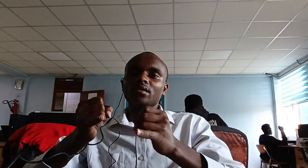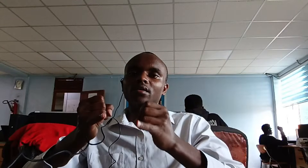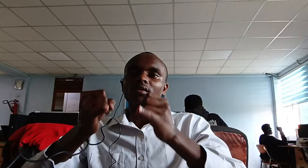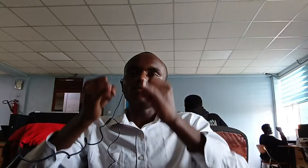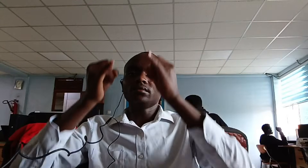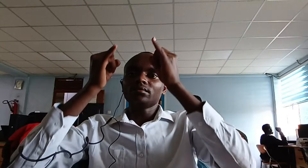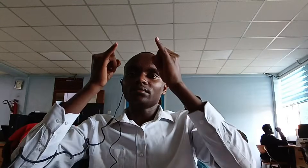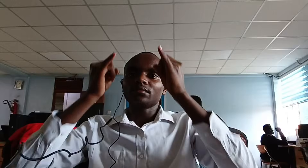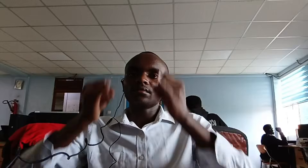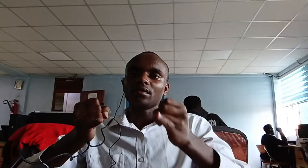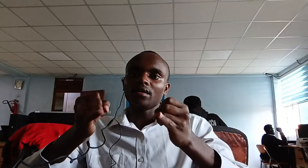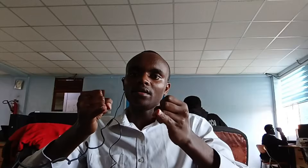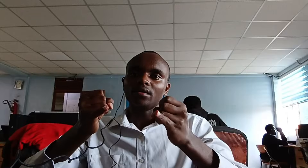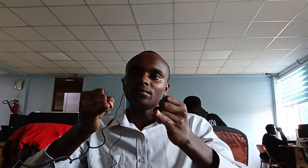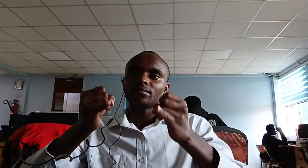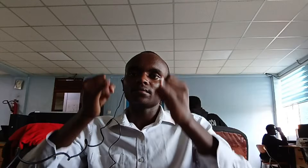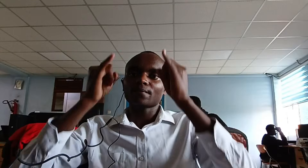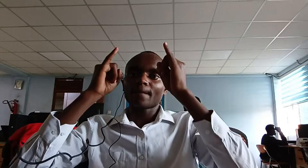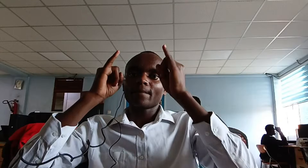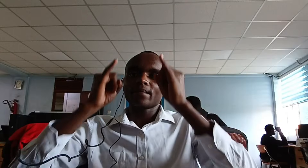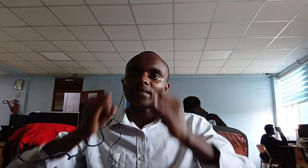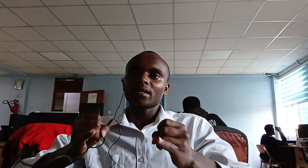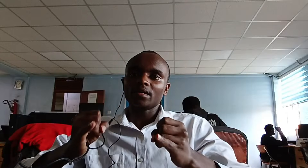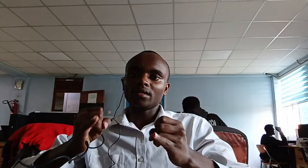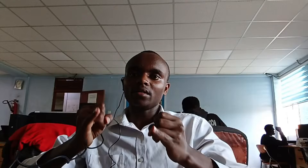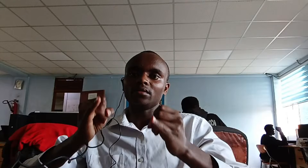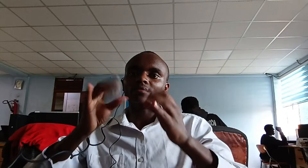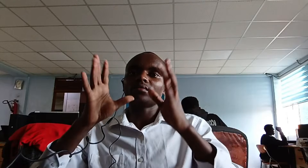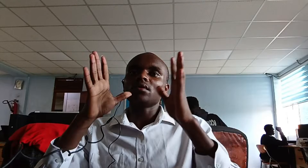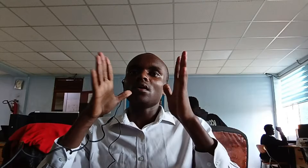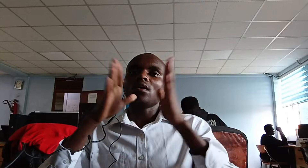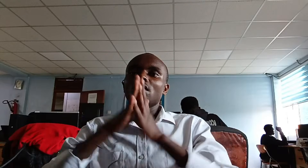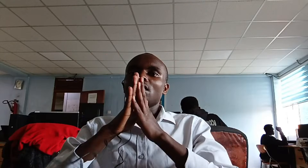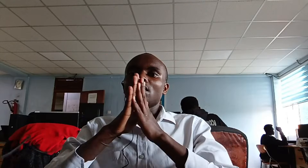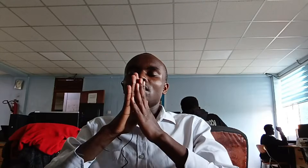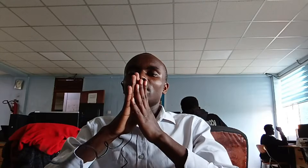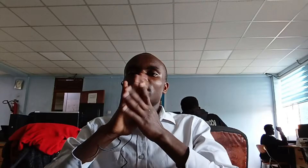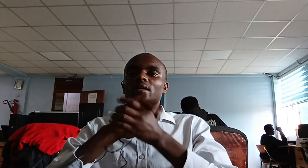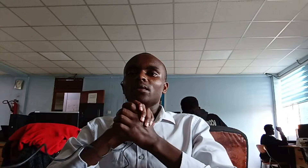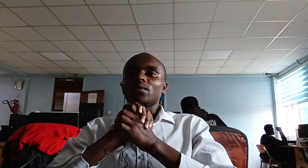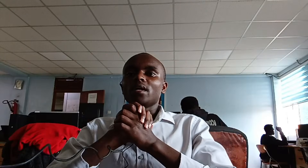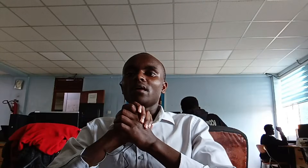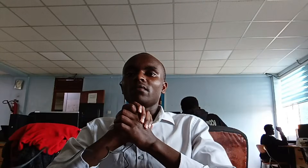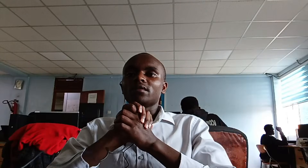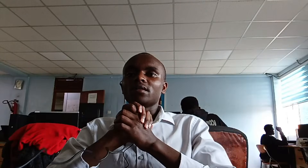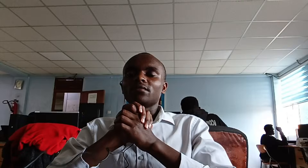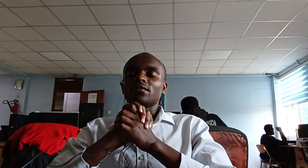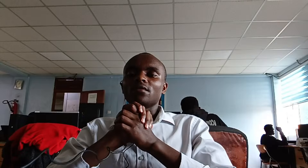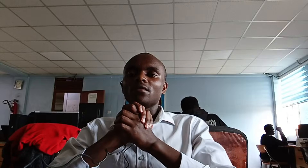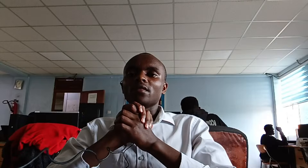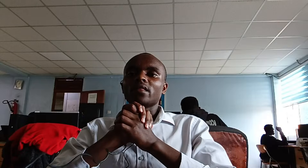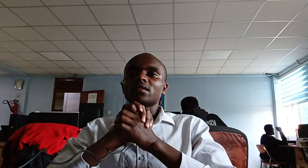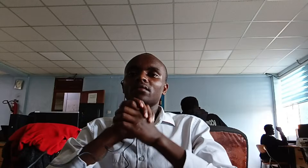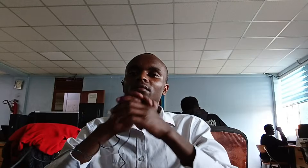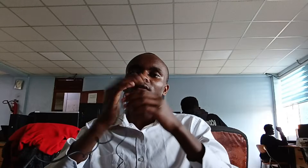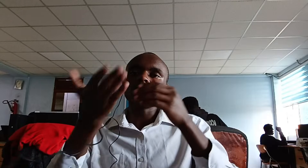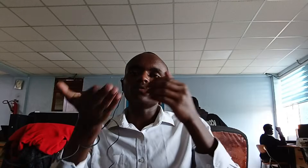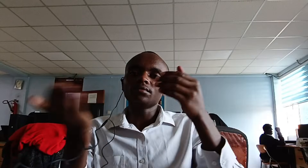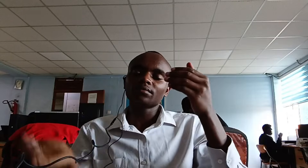new, new, new. Okay, we have the sign for the other sign for new.